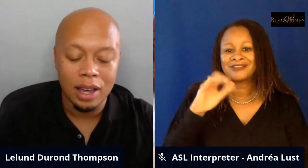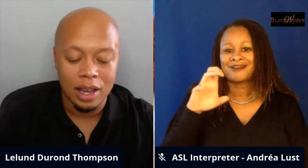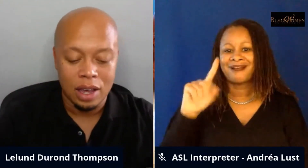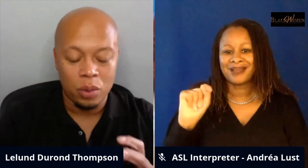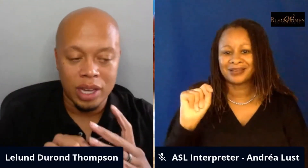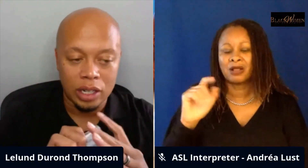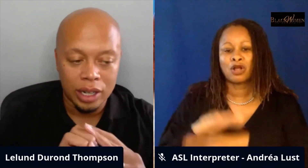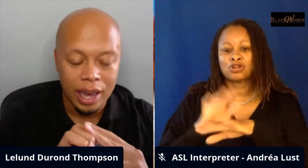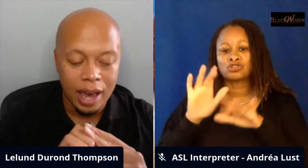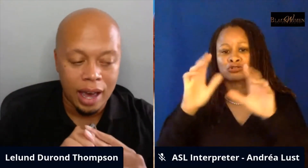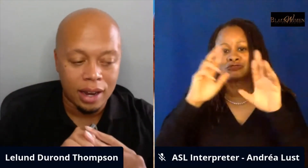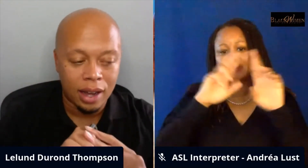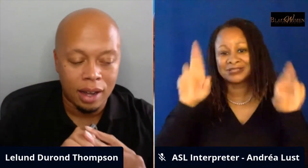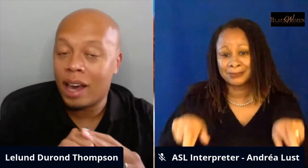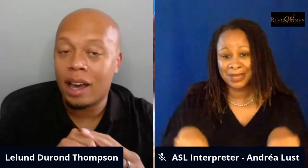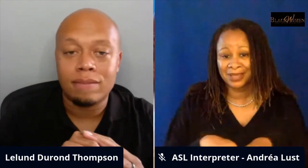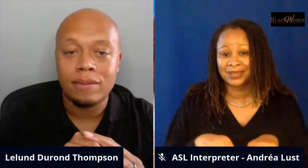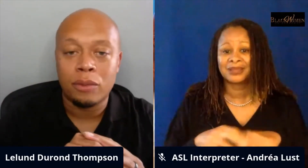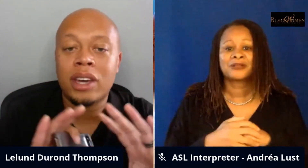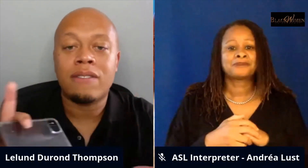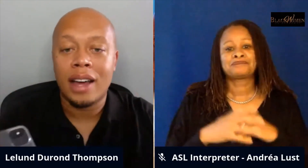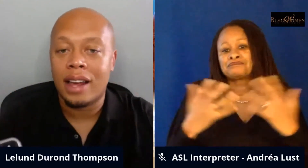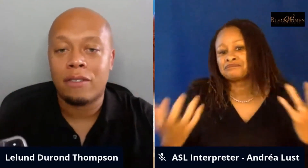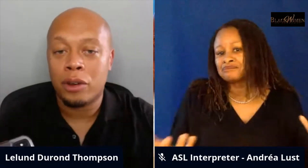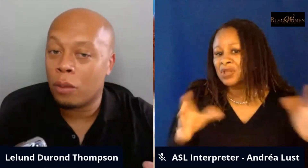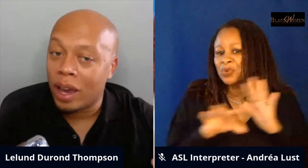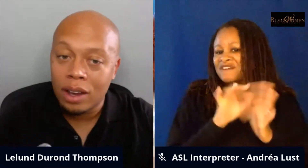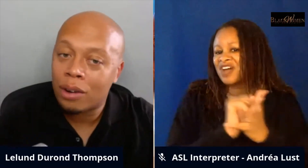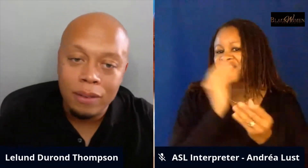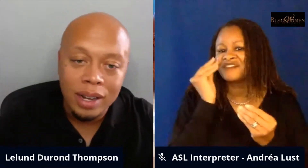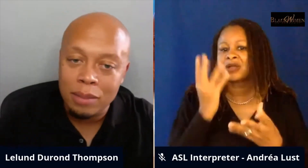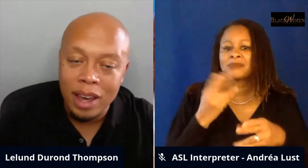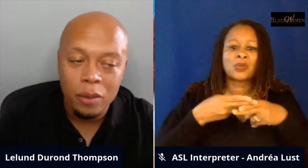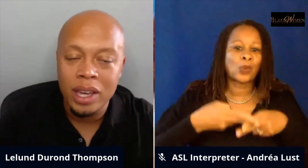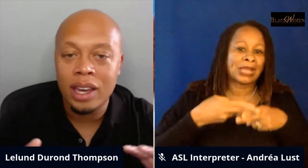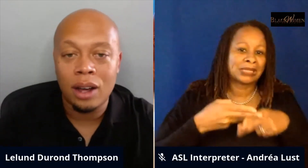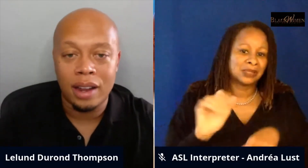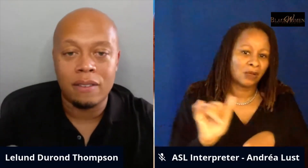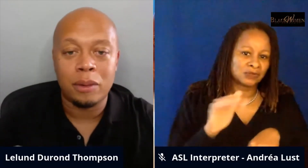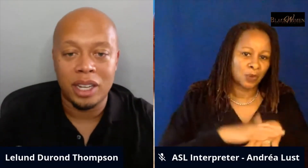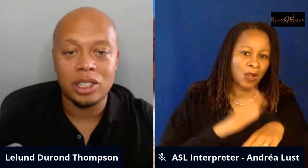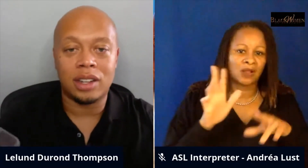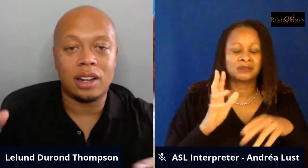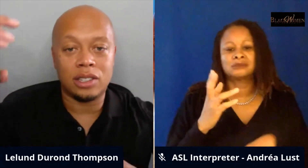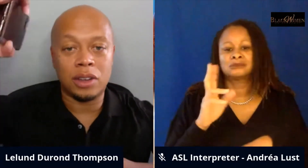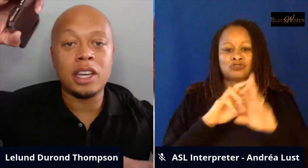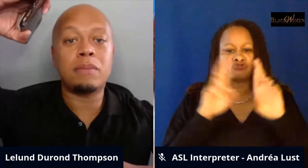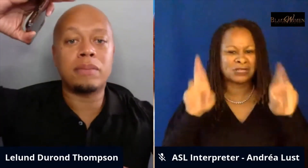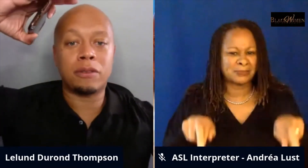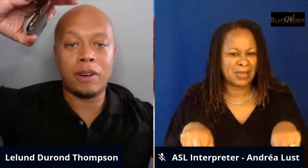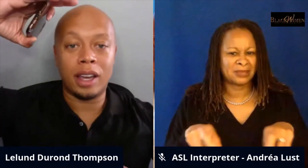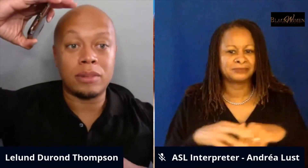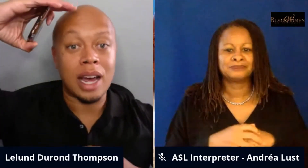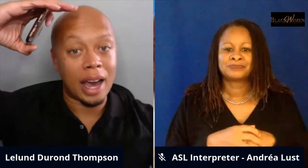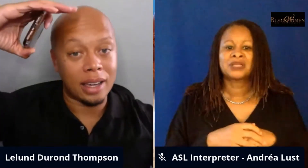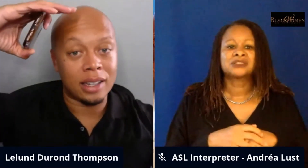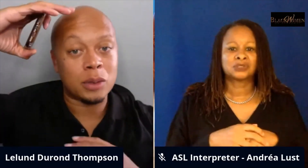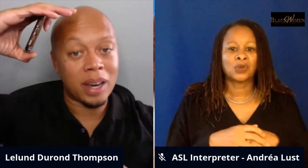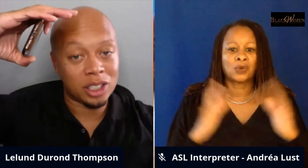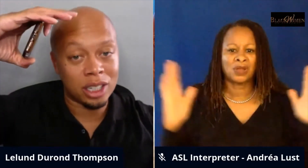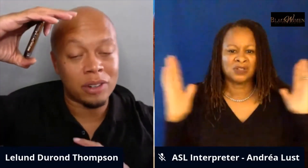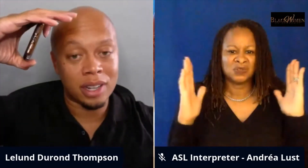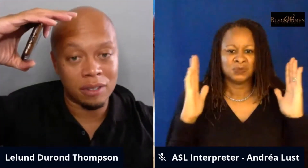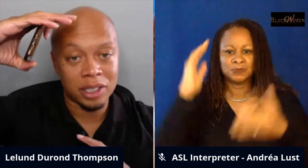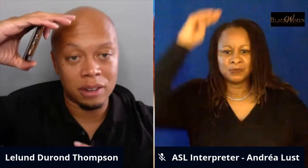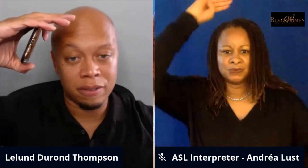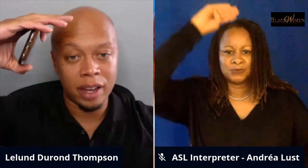resume. We can look at, we can find that info, your weight on your resume. We can get all that information there. So keep the frame tight,